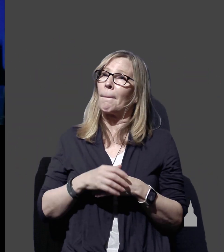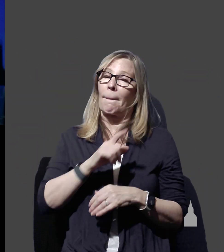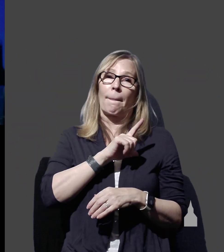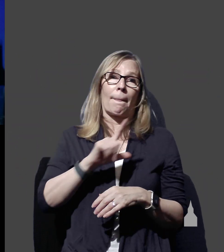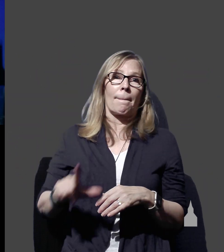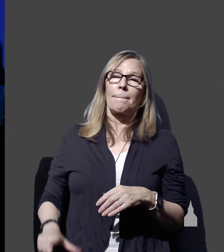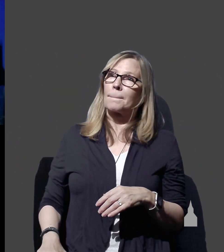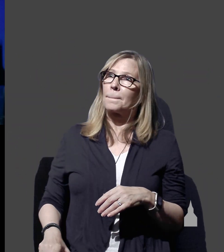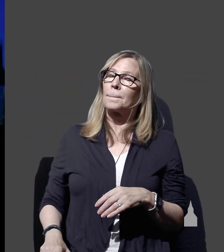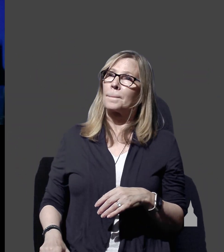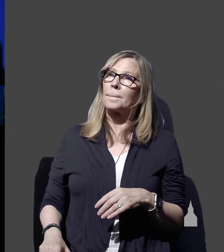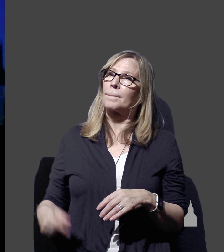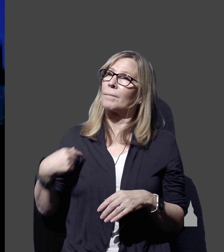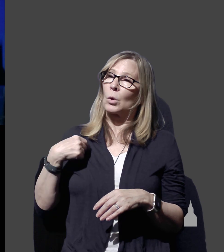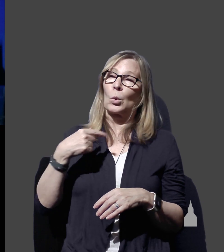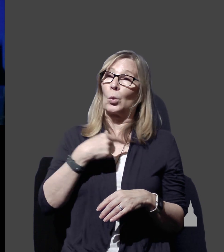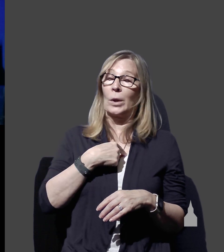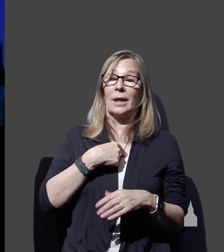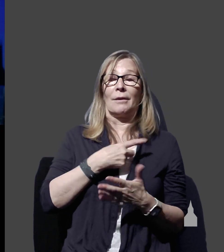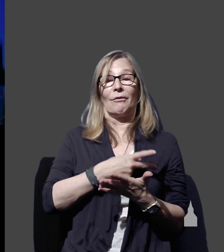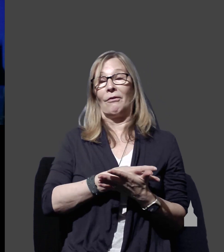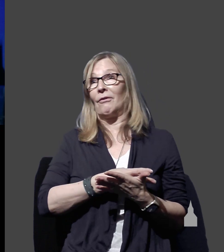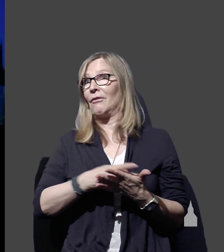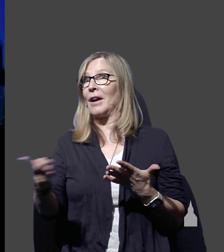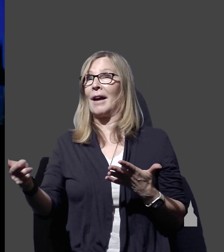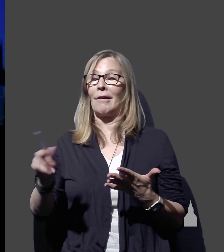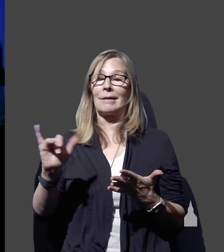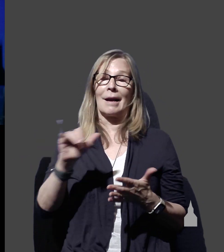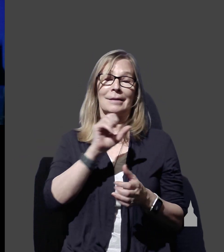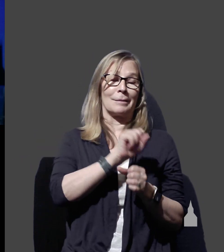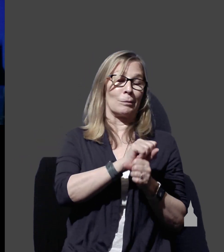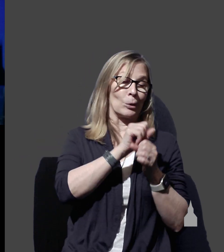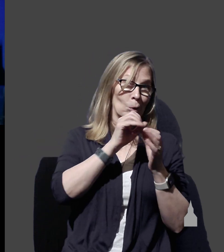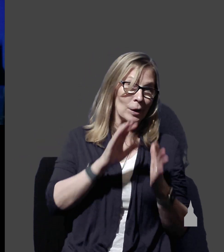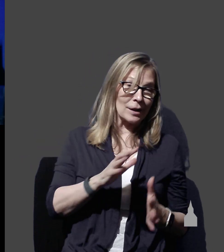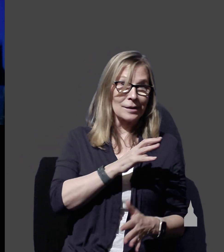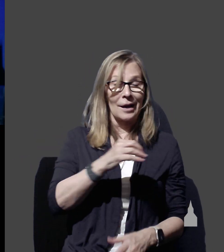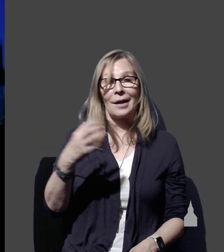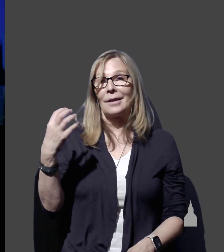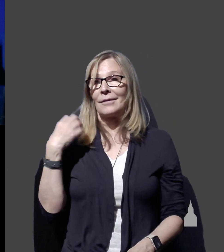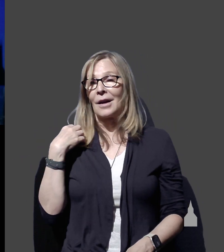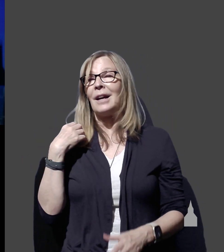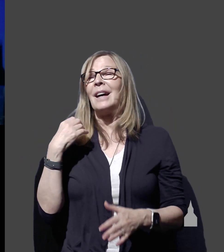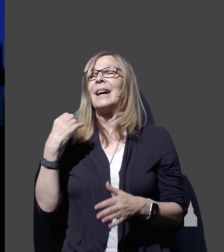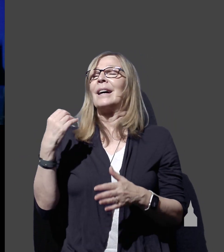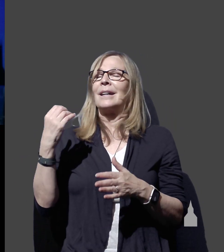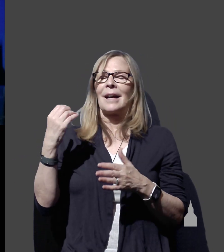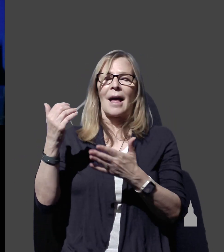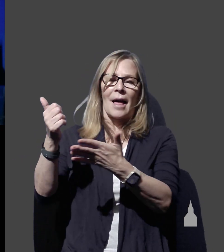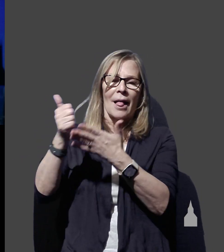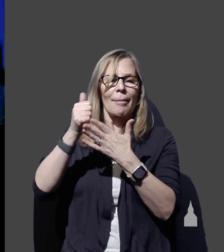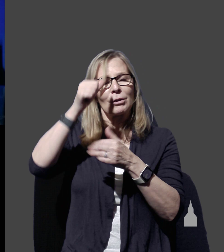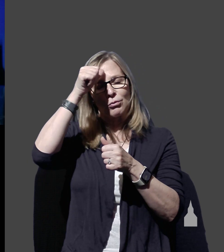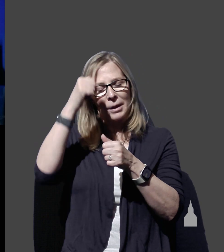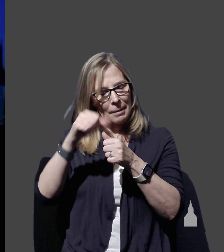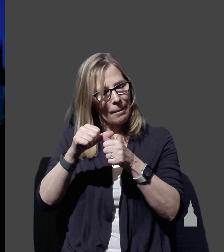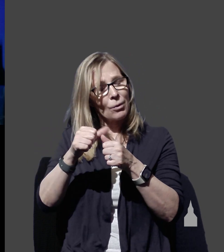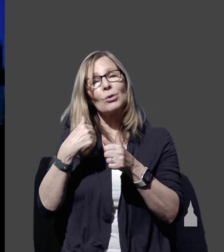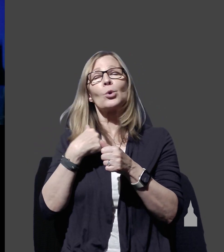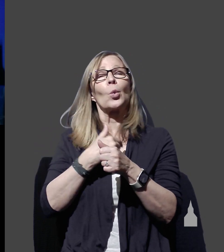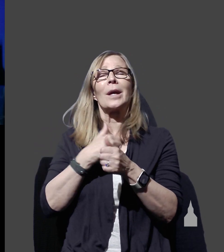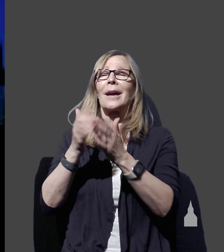Lord, where we failed as employees, where we failed as employers, bring it to our minds so that we can ask for forgiveness from you.